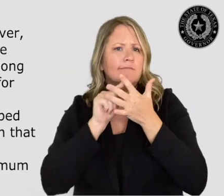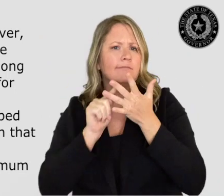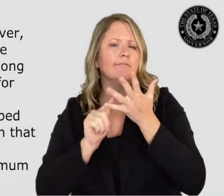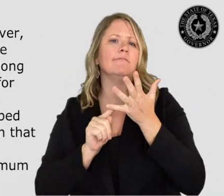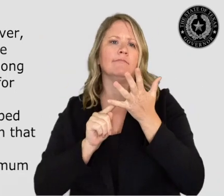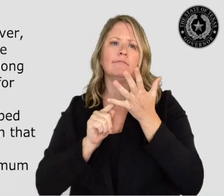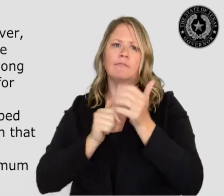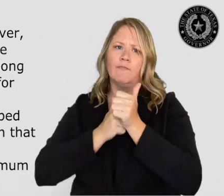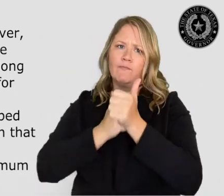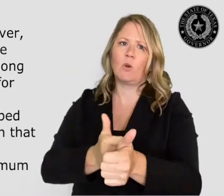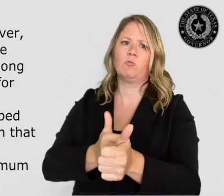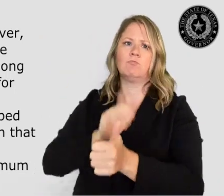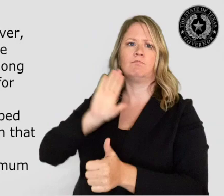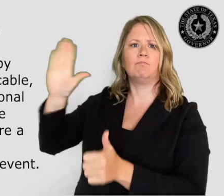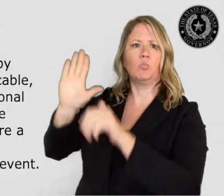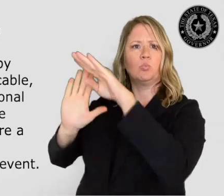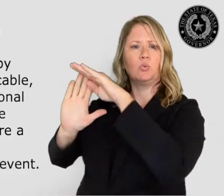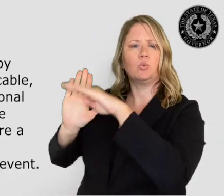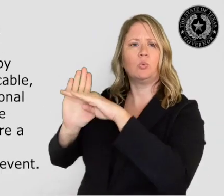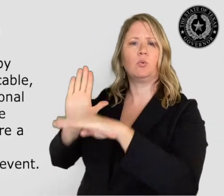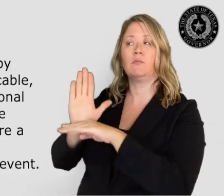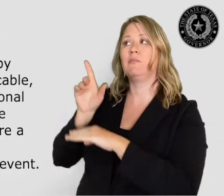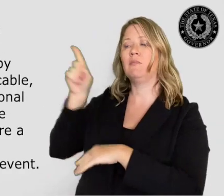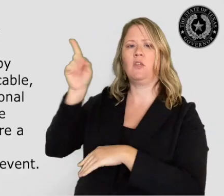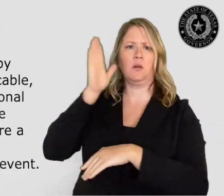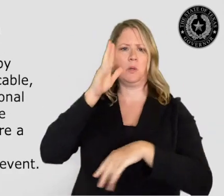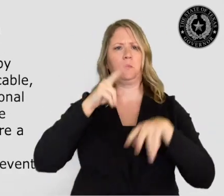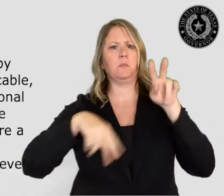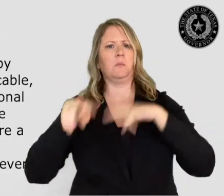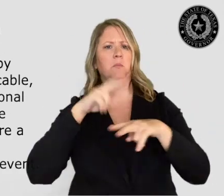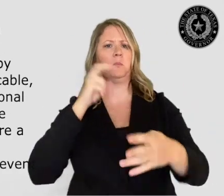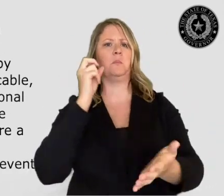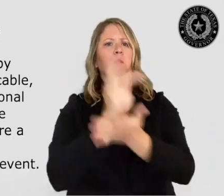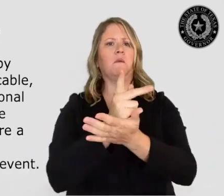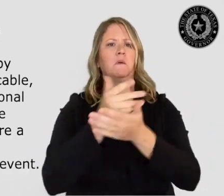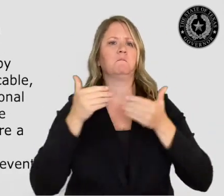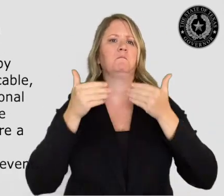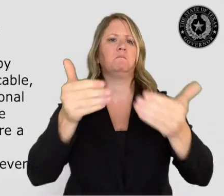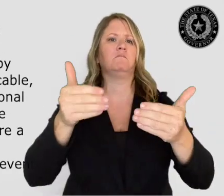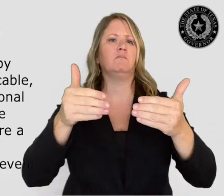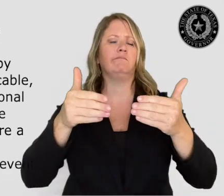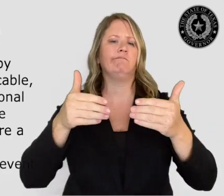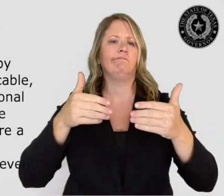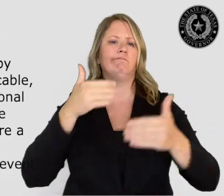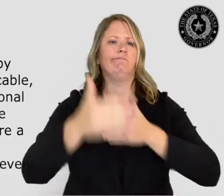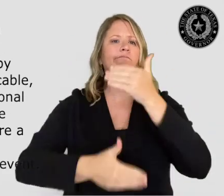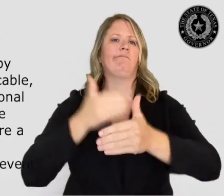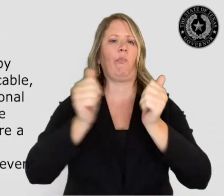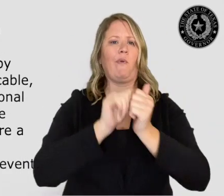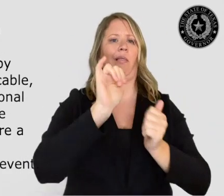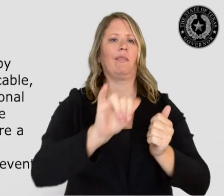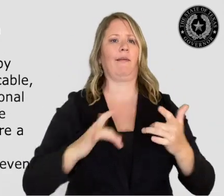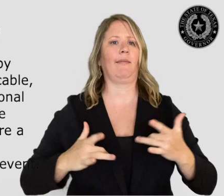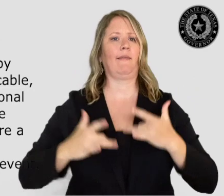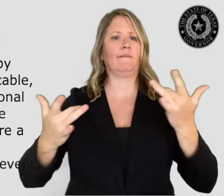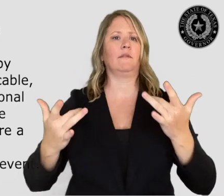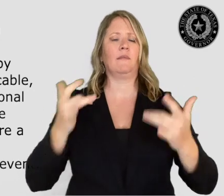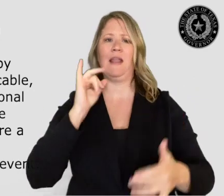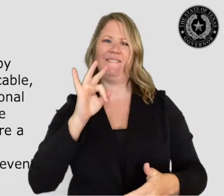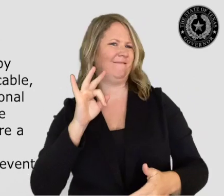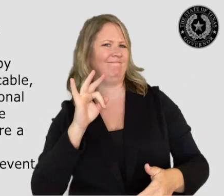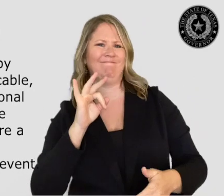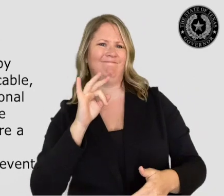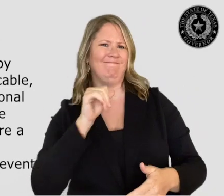that incorporates applicable minimum standard health protocols recommended by DSHS as applicable, and